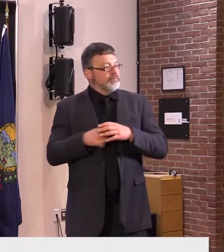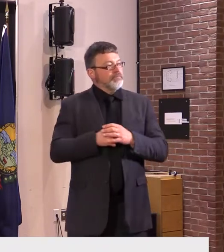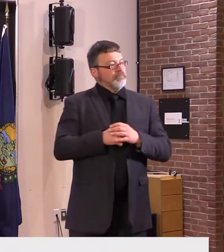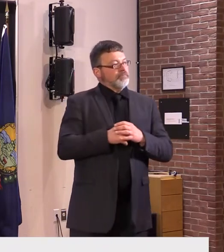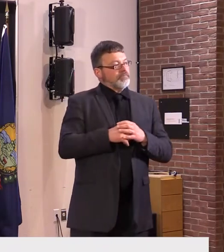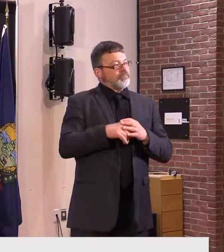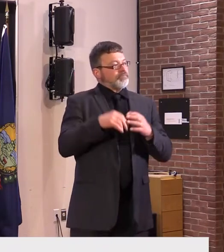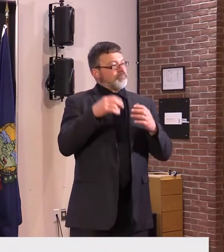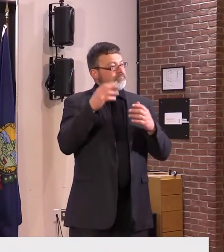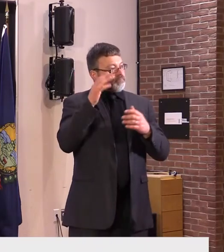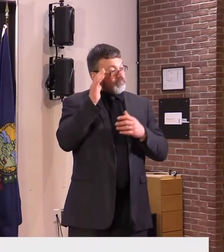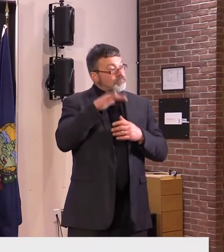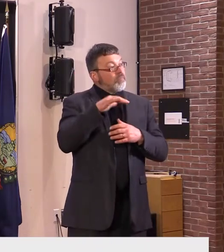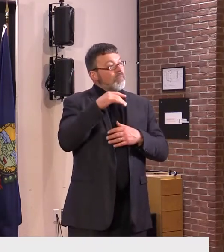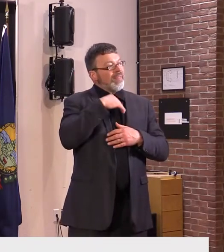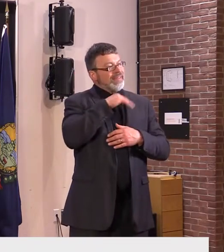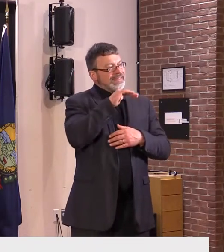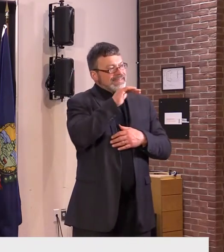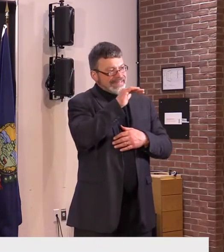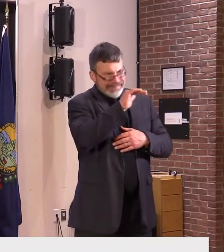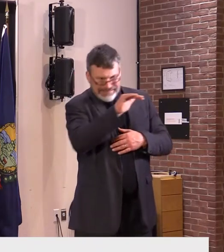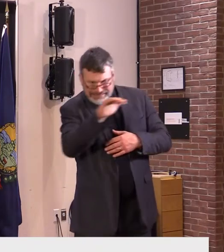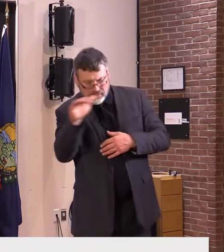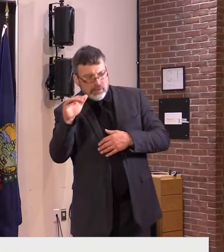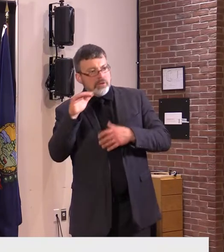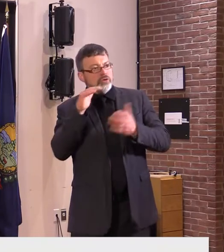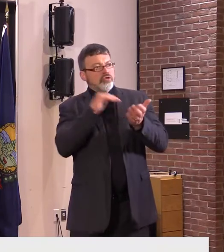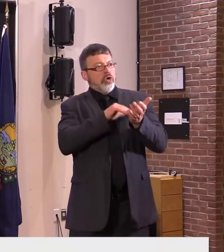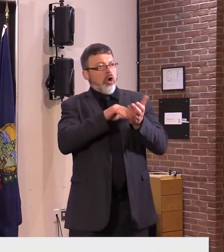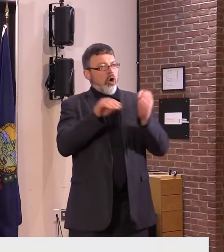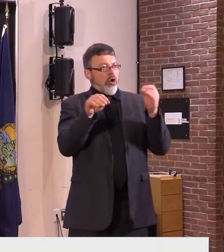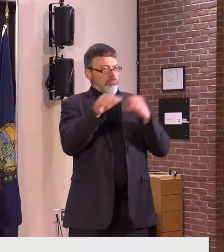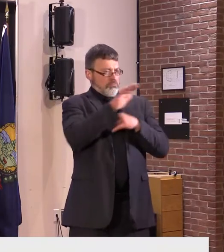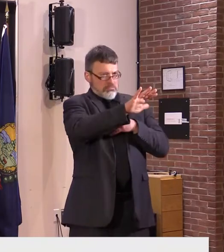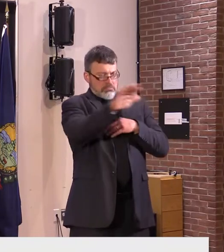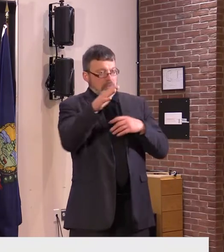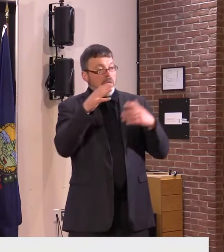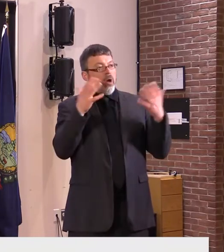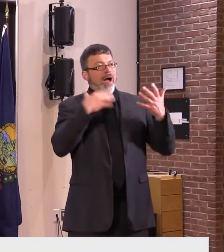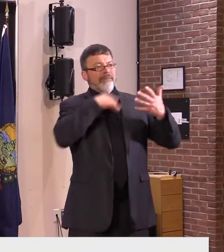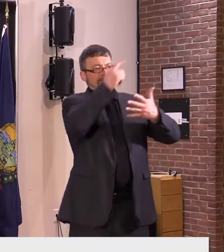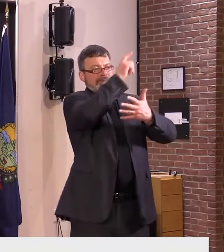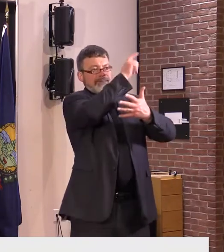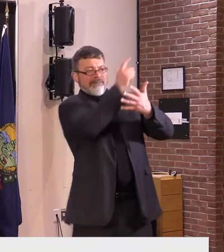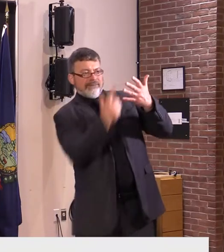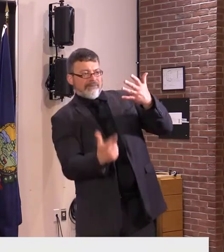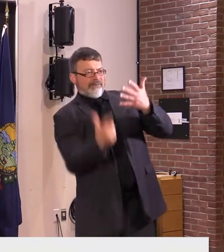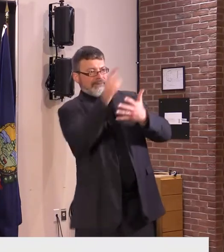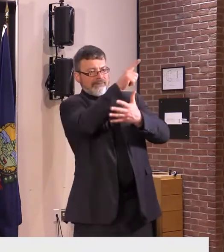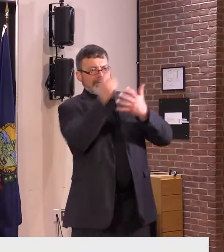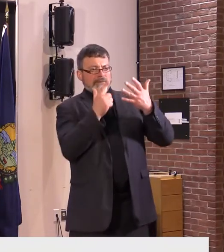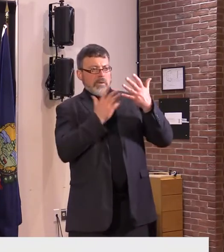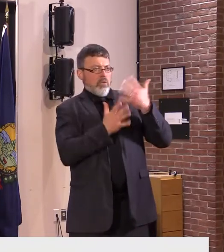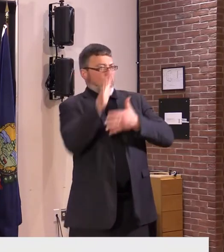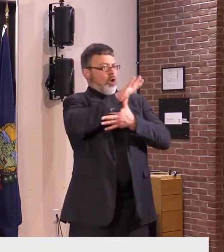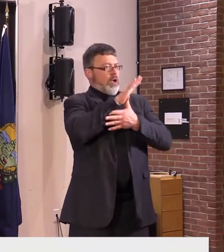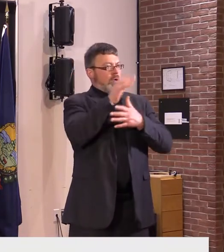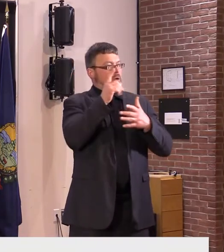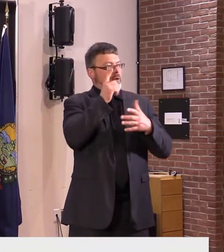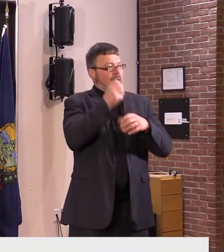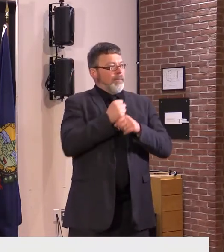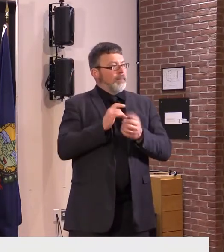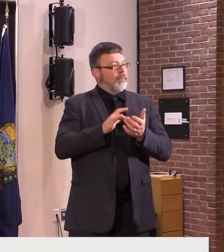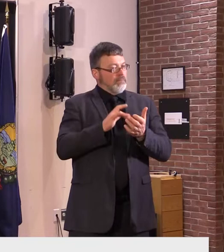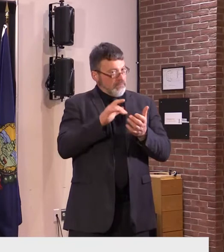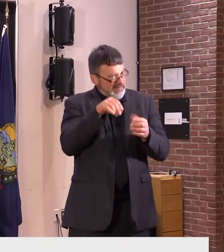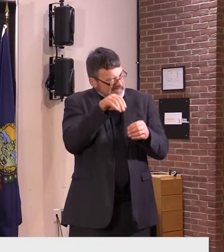as quickly as possible. Now, while vaccination does prevent serious outcomes, some people also